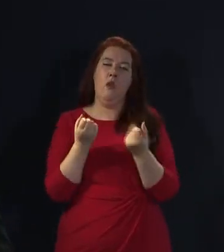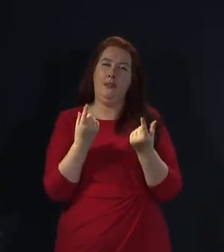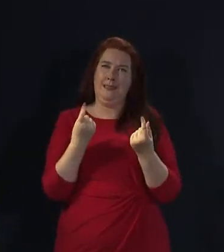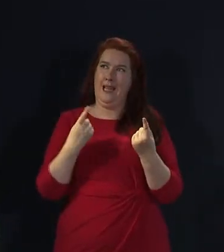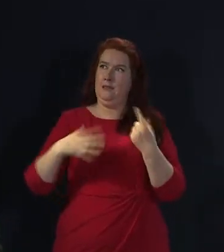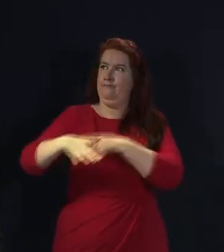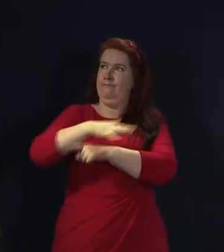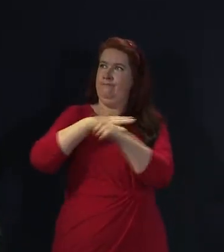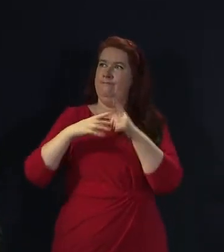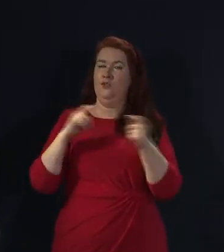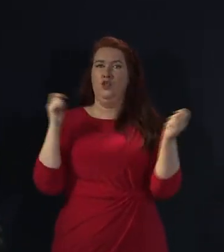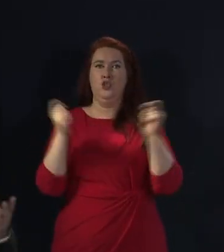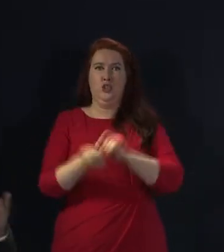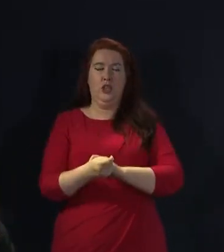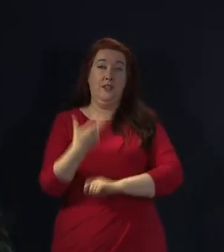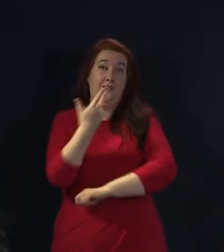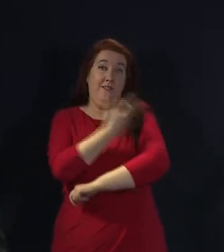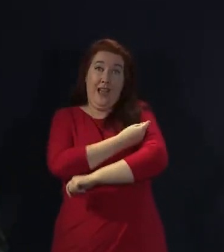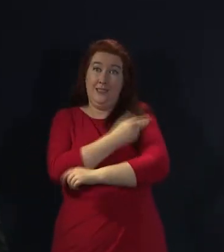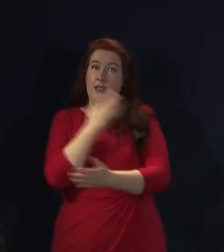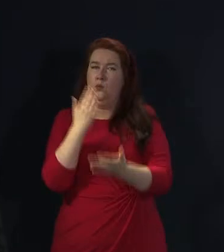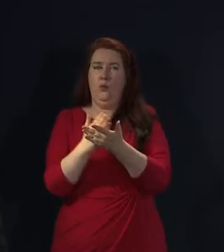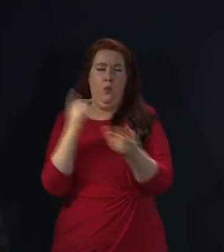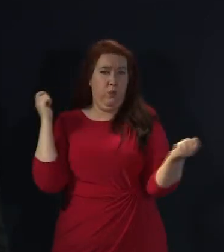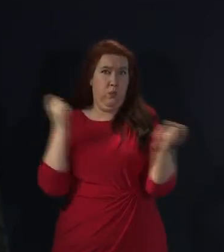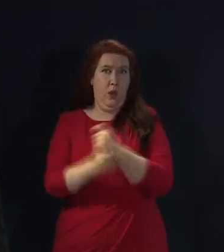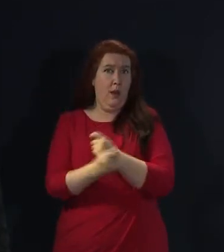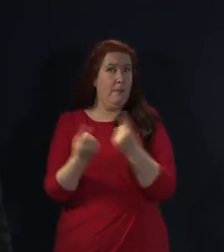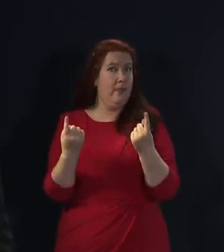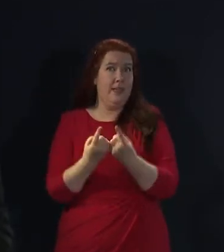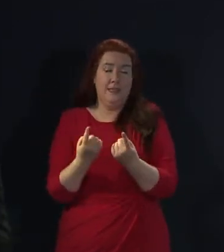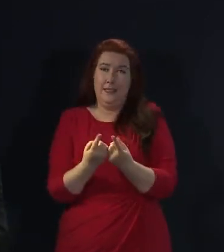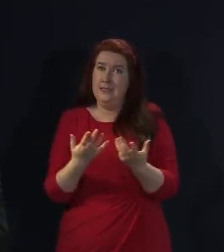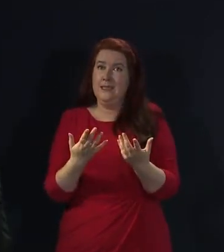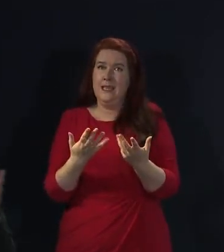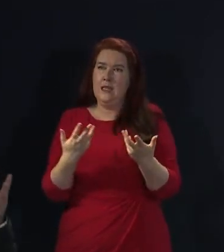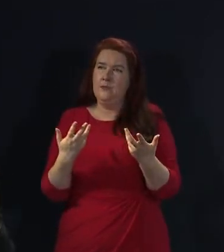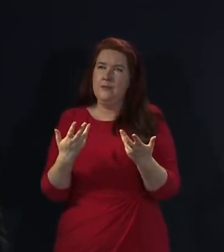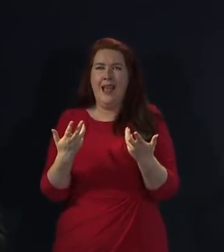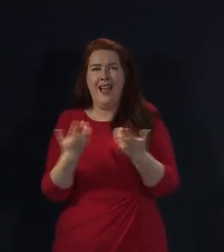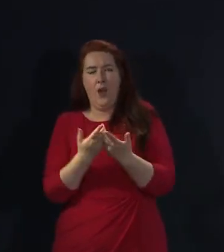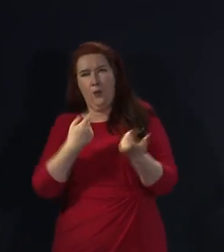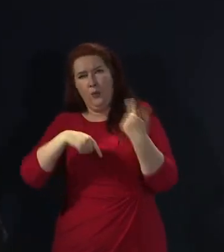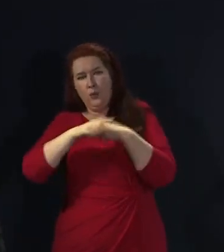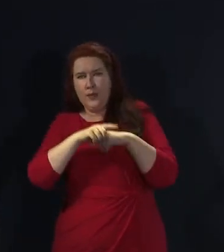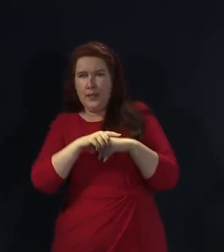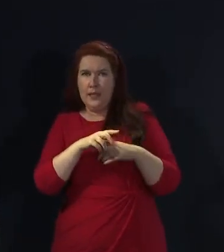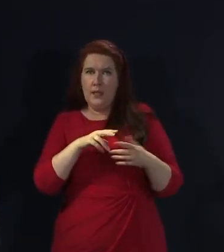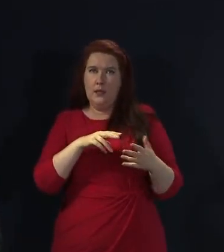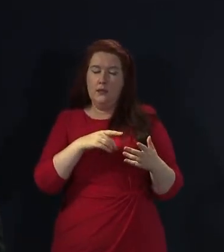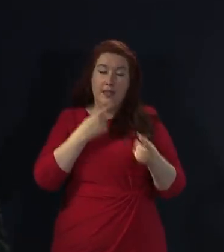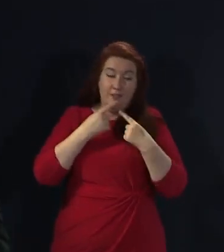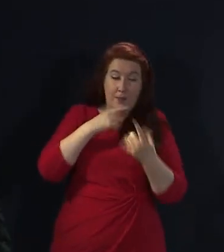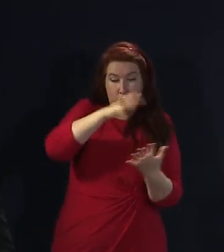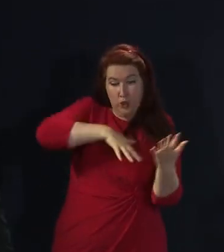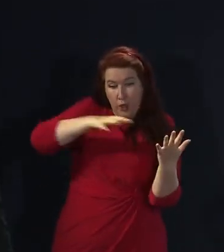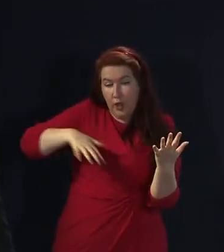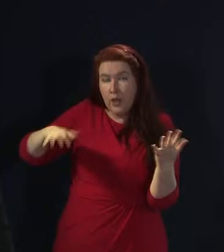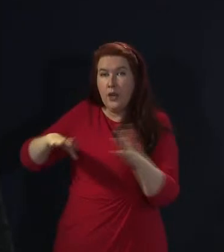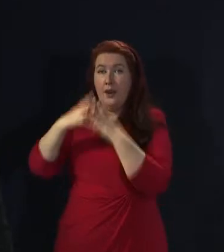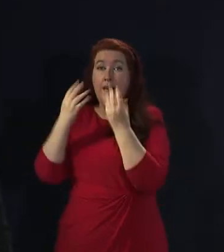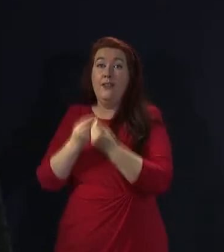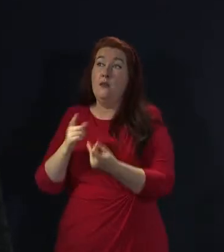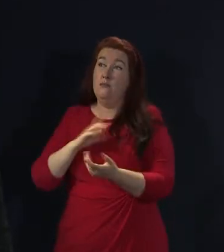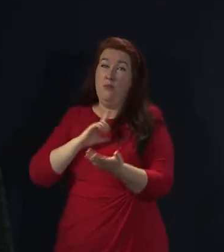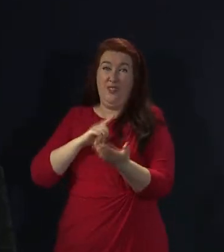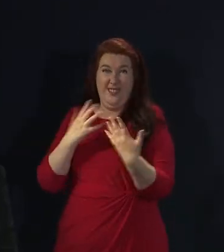ourselves in. Vaccination has been a complete game changer for the way that we assess the vast realms of data that we have that's in front of